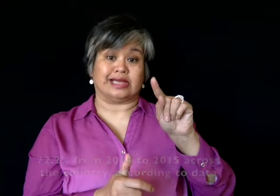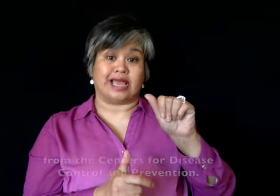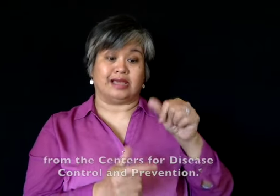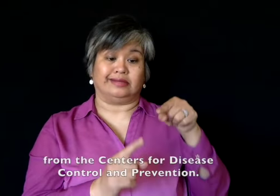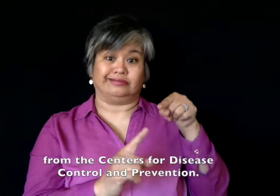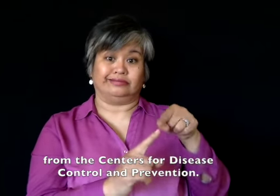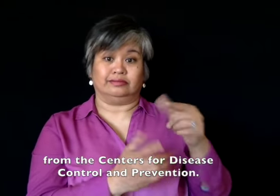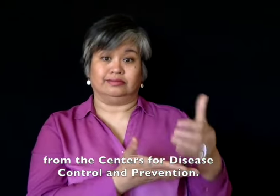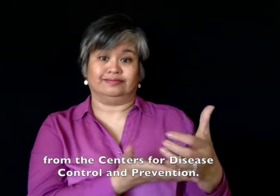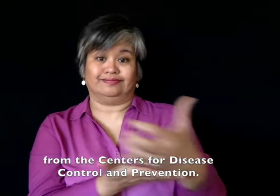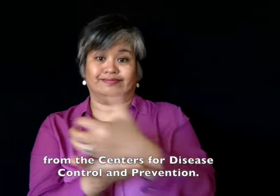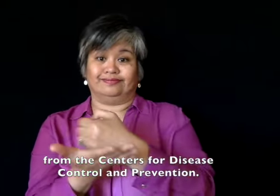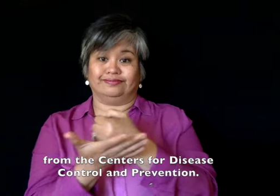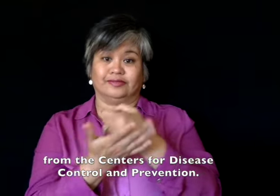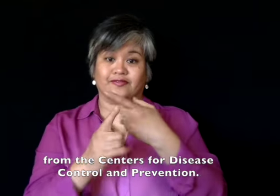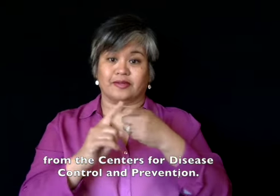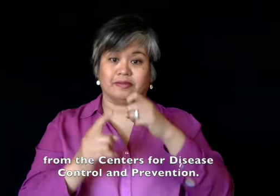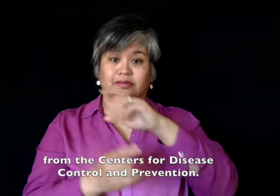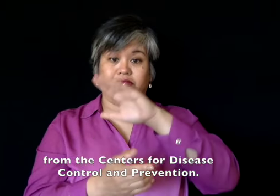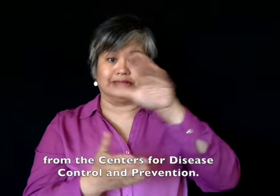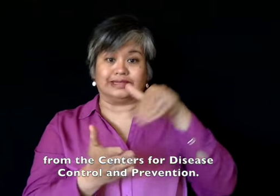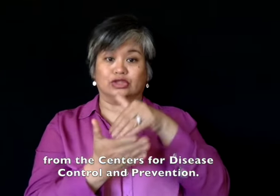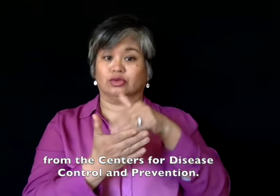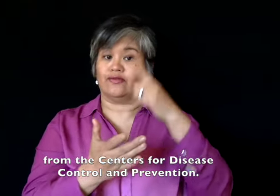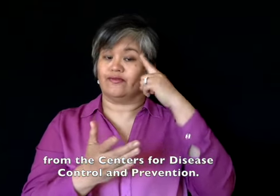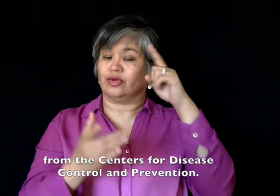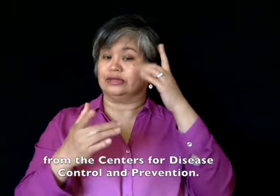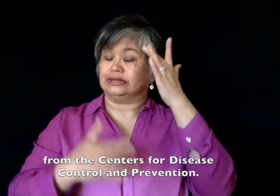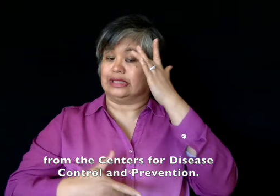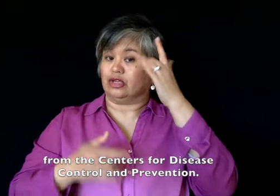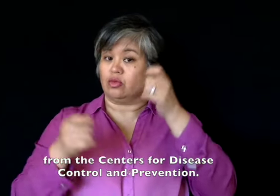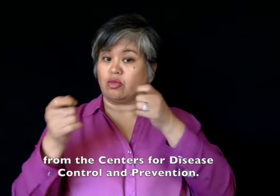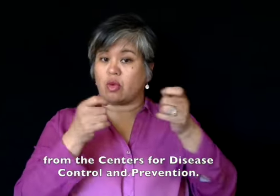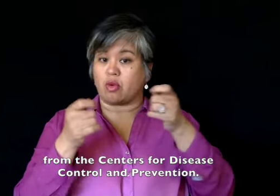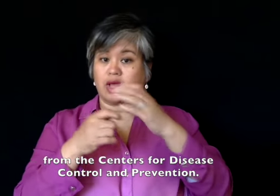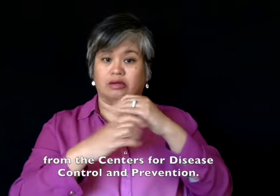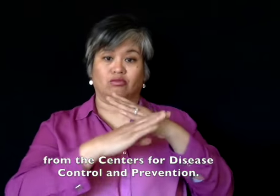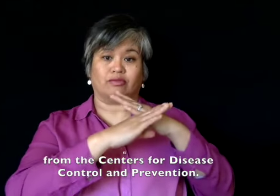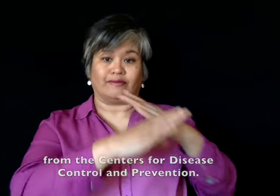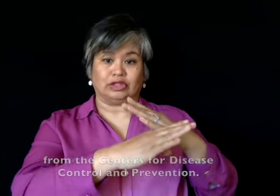according to the data from the Centers for Disease Control and Prevention.